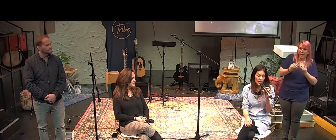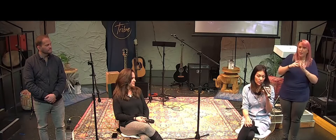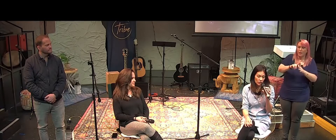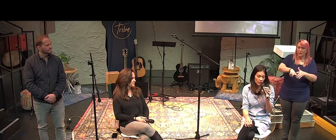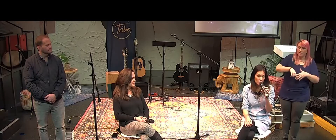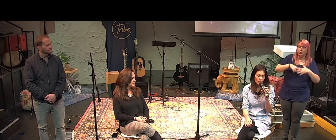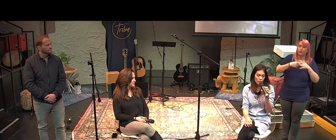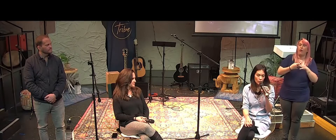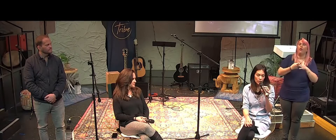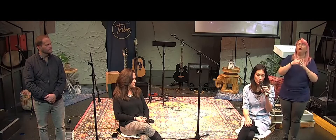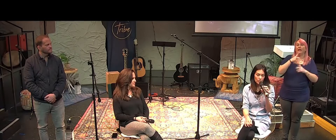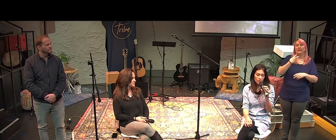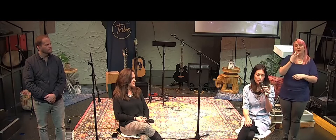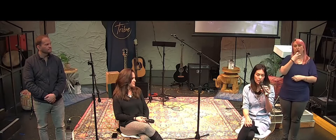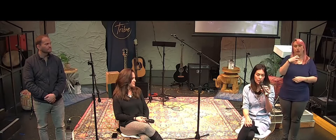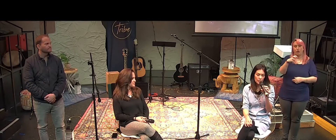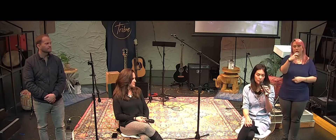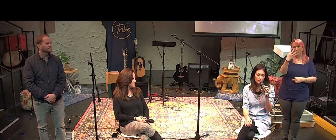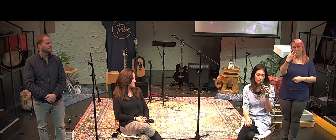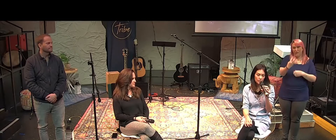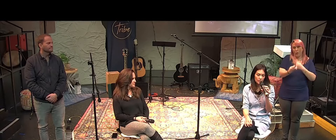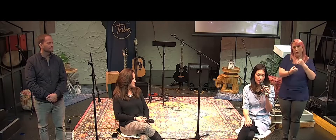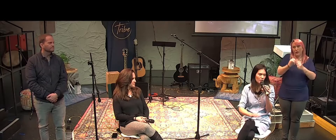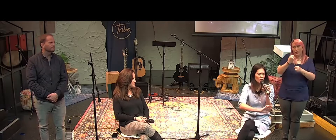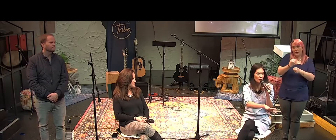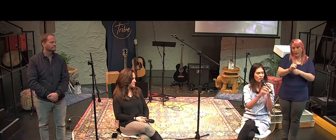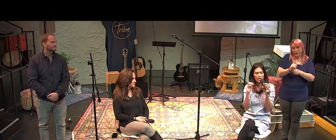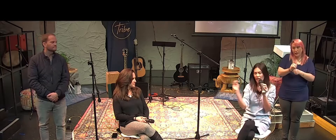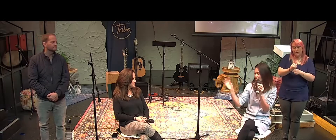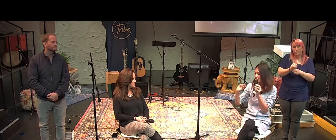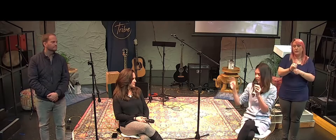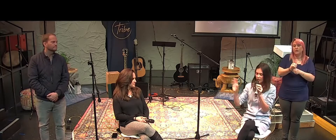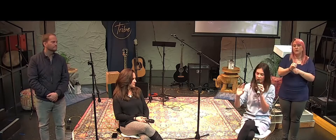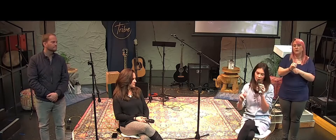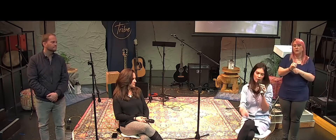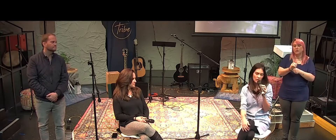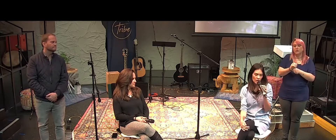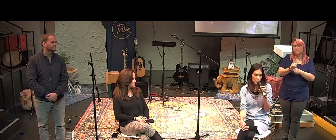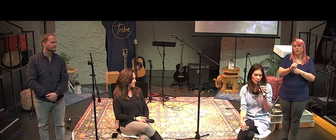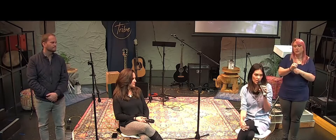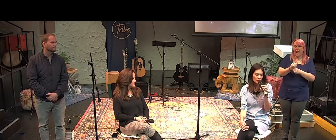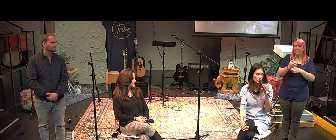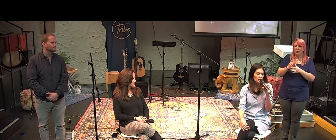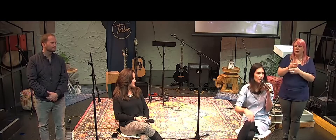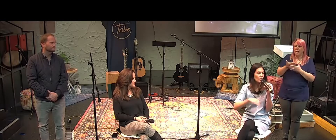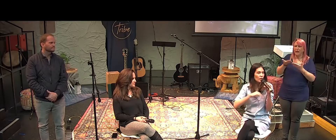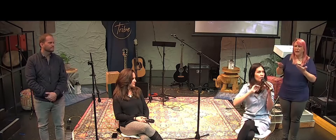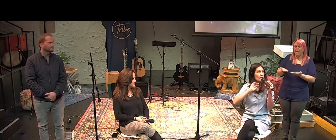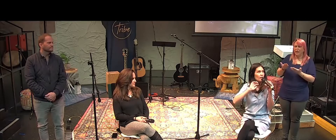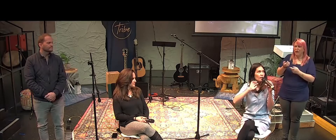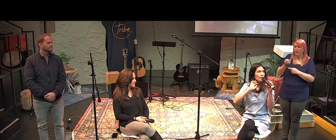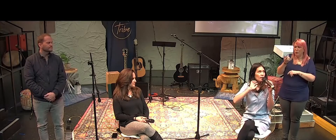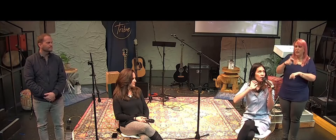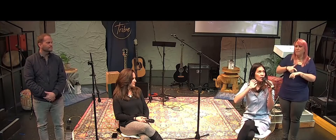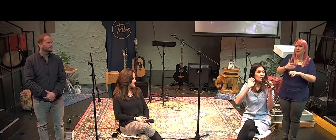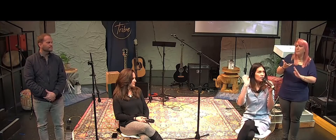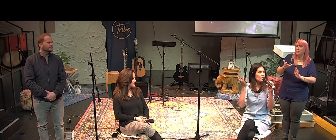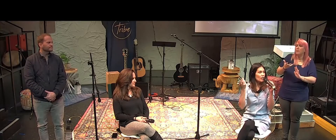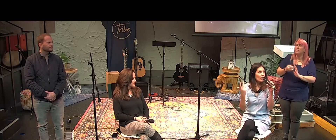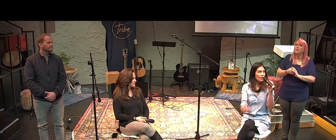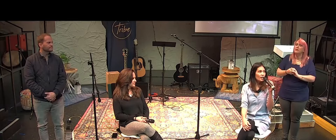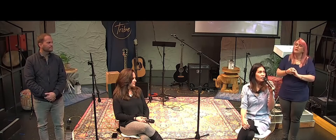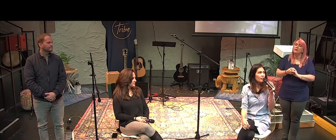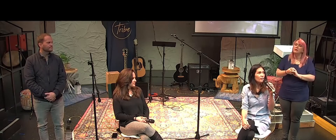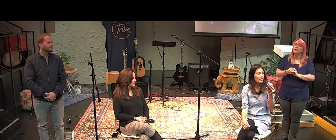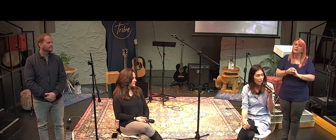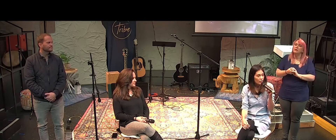been quite a journey. It's been 4 years. And, you know, I've shared up here a couple of times just how it's